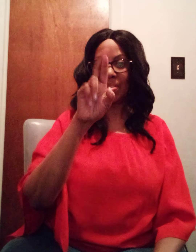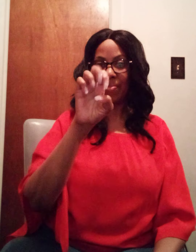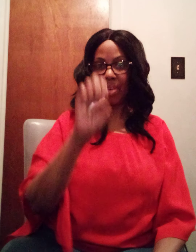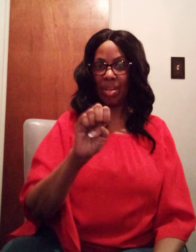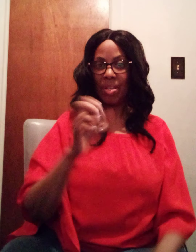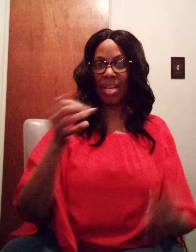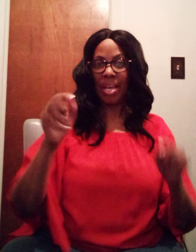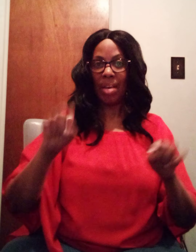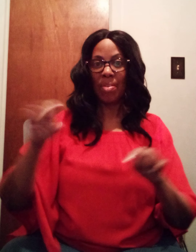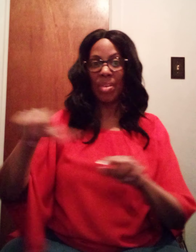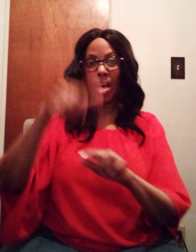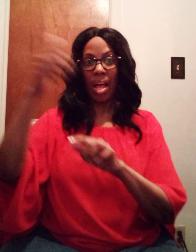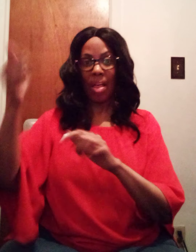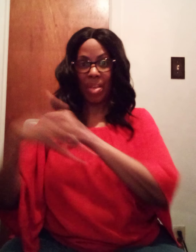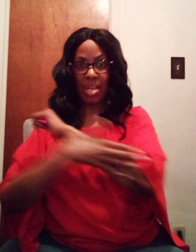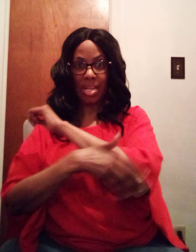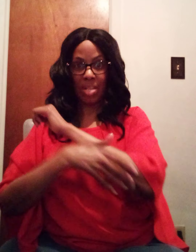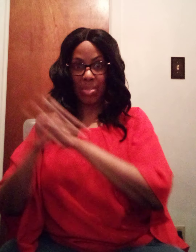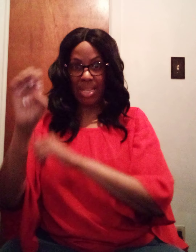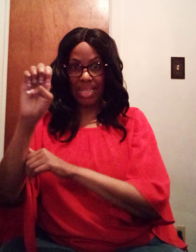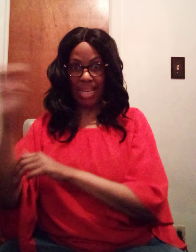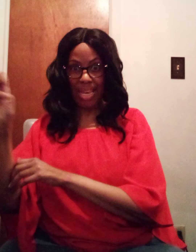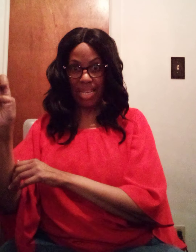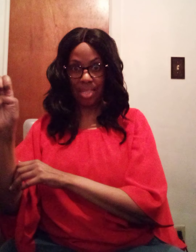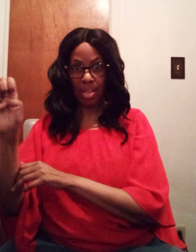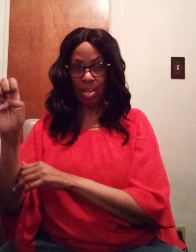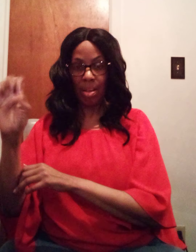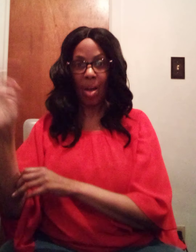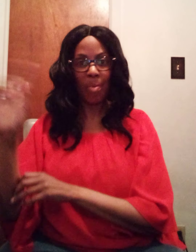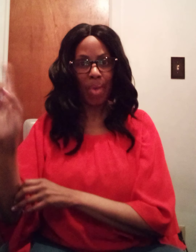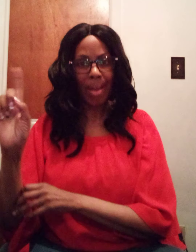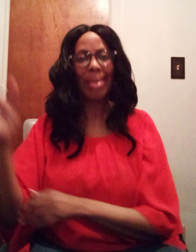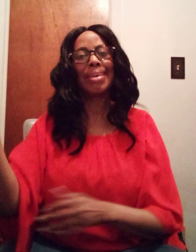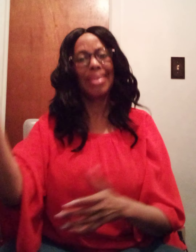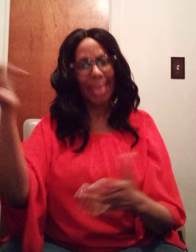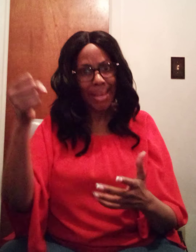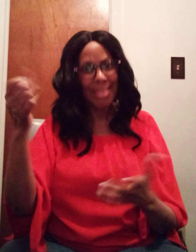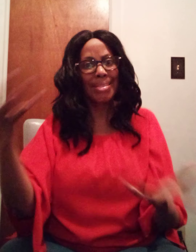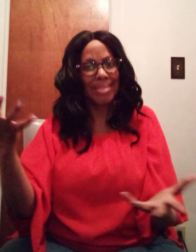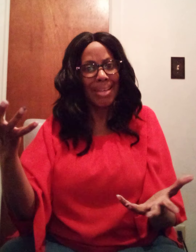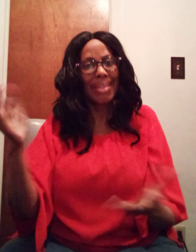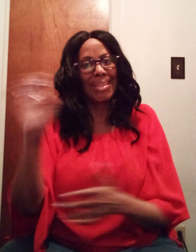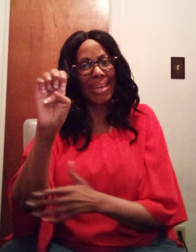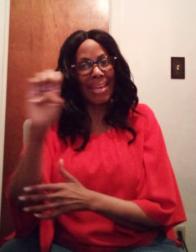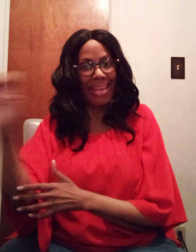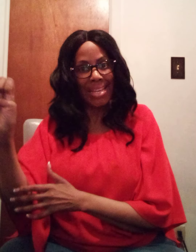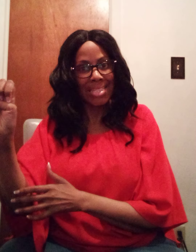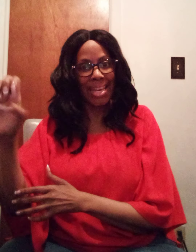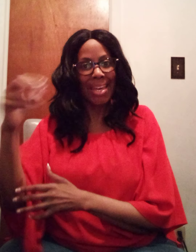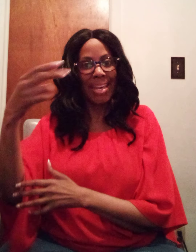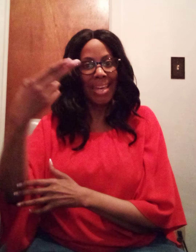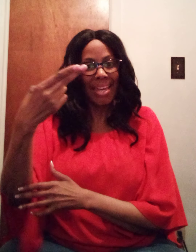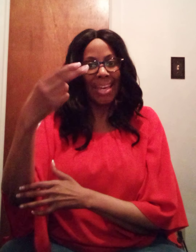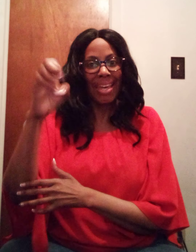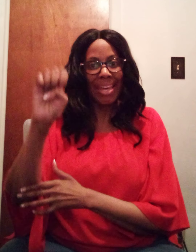are in the eastern hemisphere. Super! The USA and Canada are located in